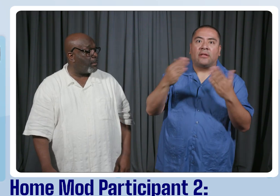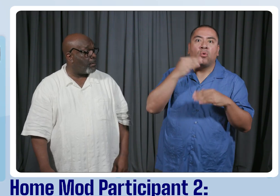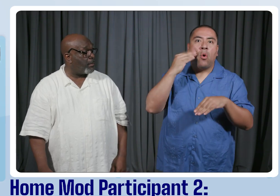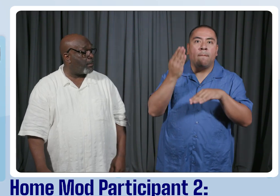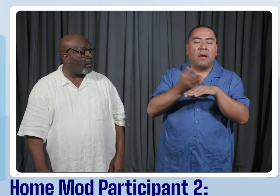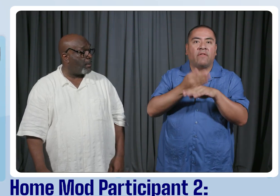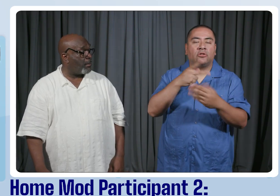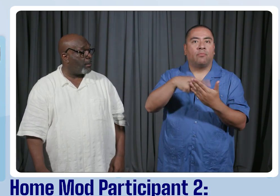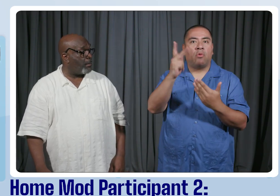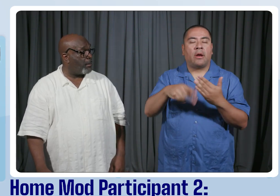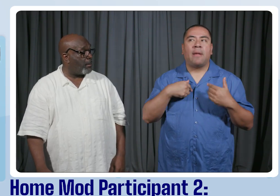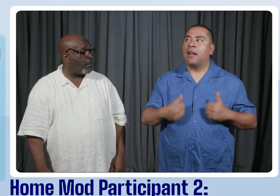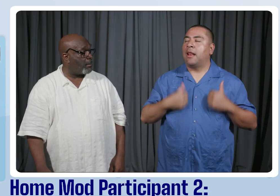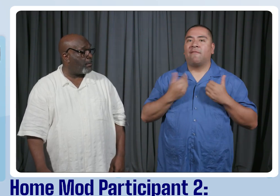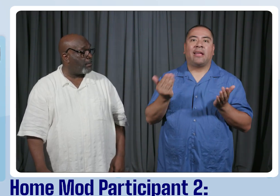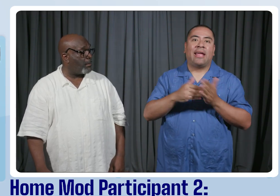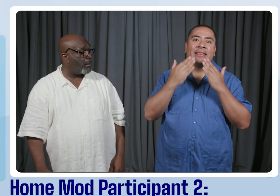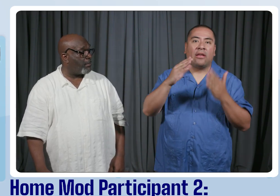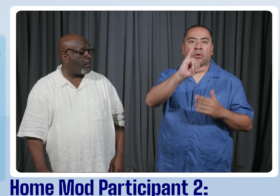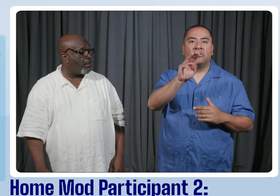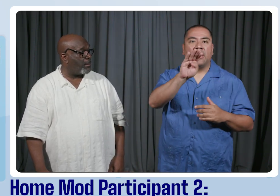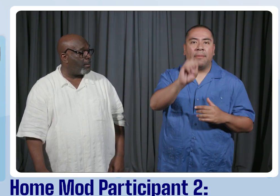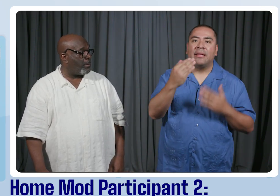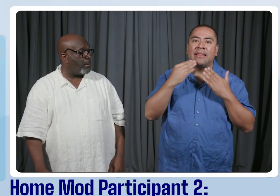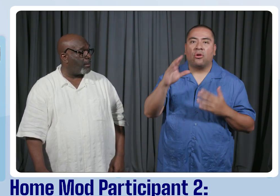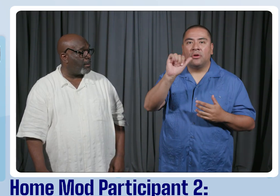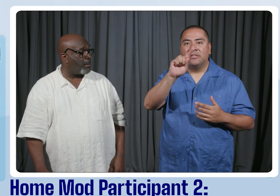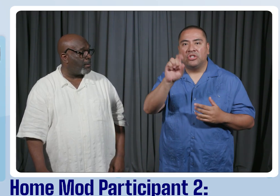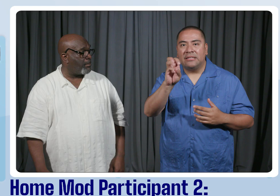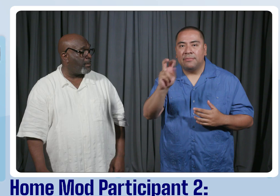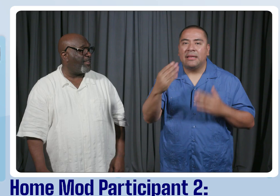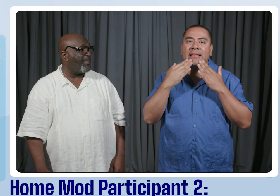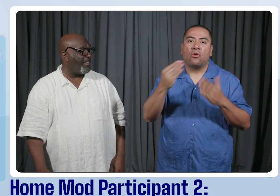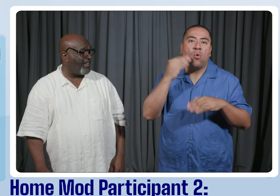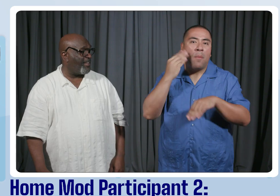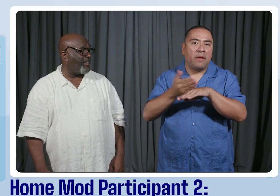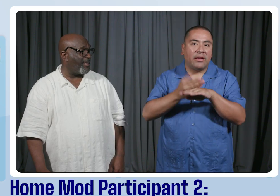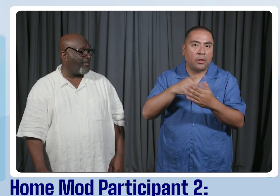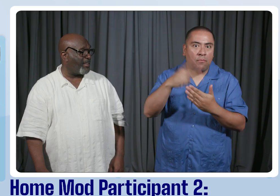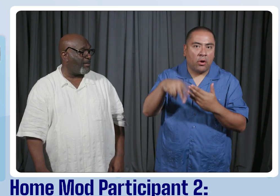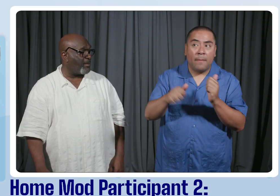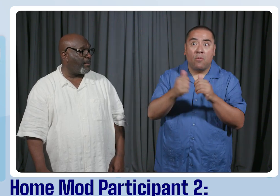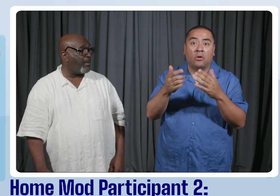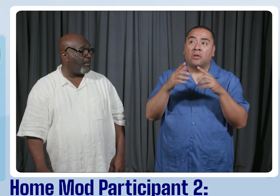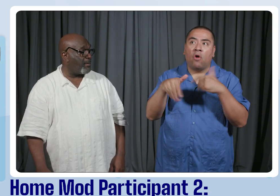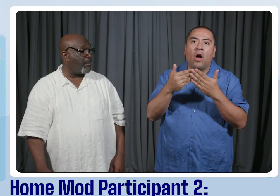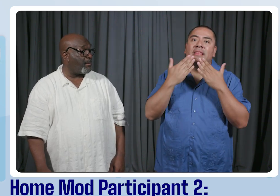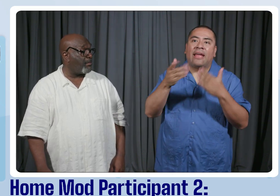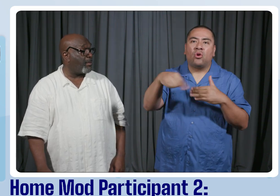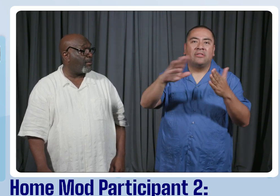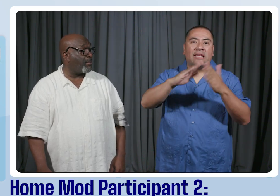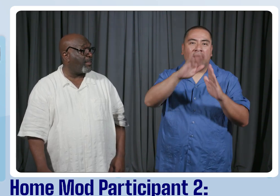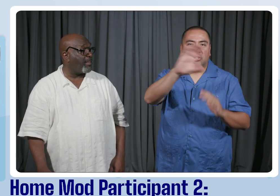program, I got my life back. Thank you, Janie. Thank you, Yazmeen. Thank you, Home Modification program. But most of all, thank you,